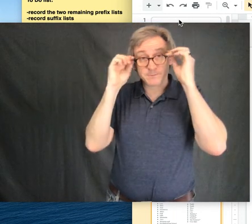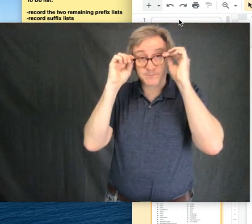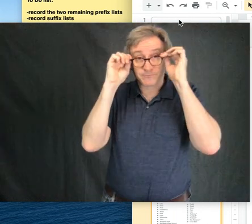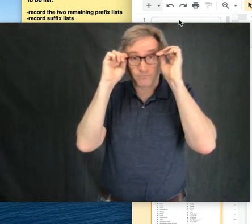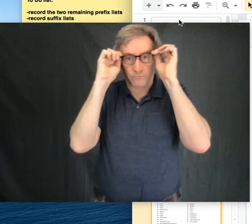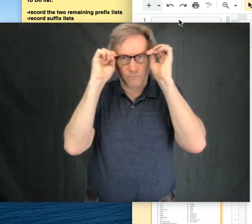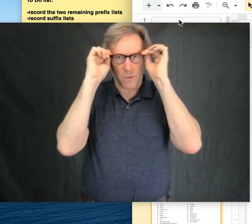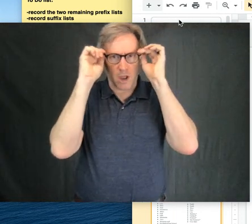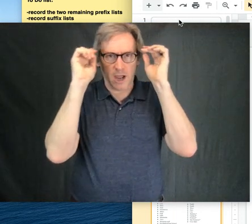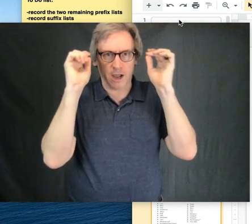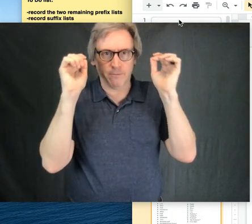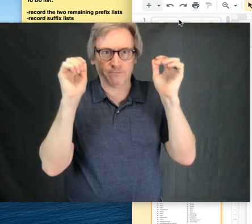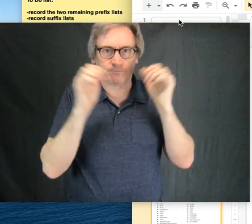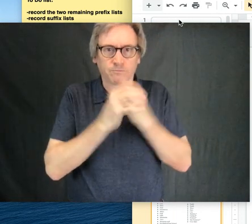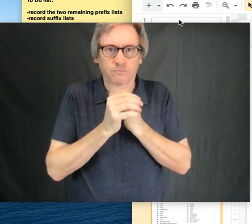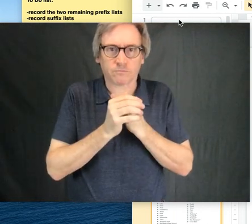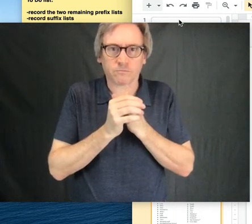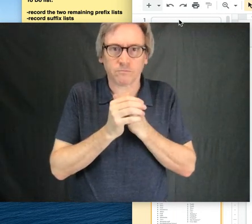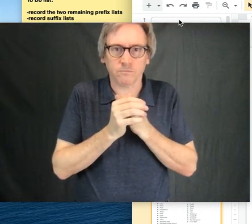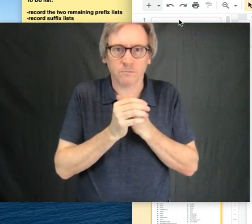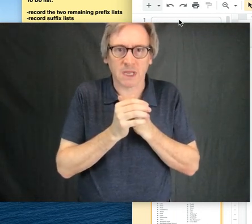area.